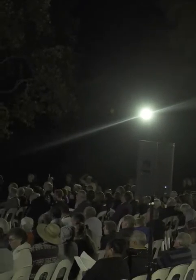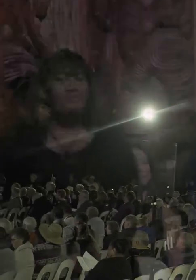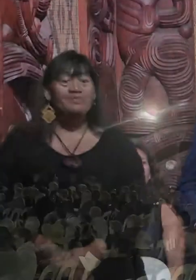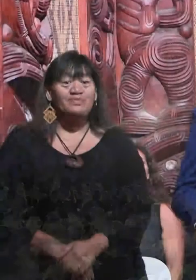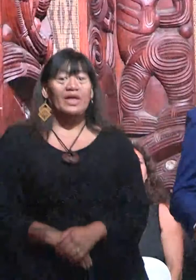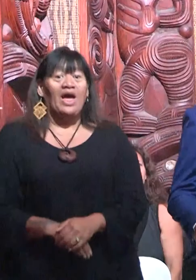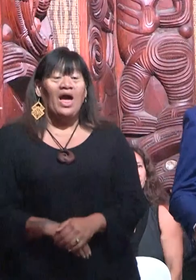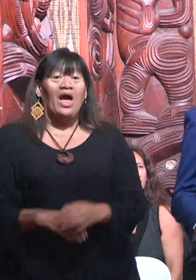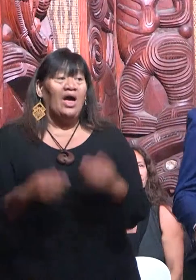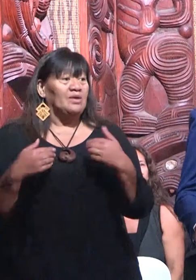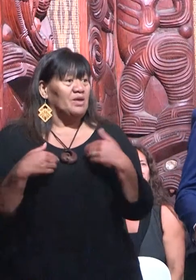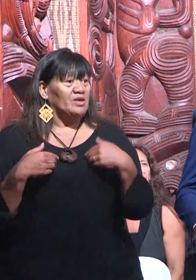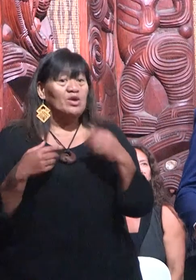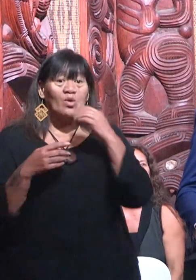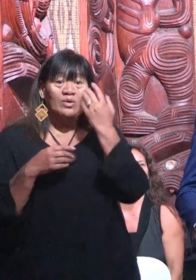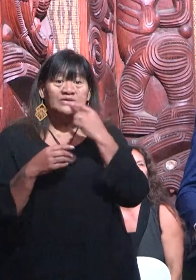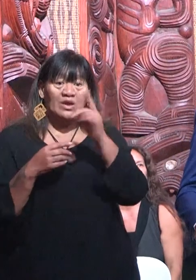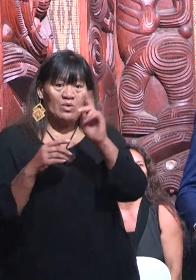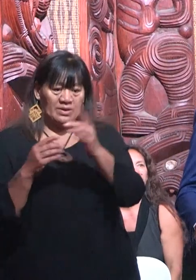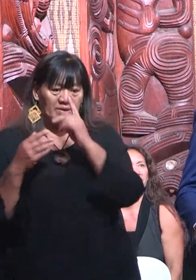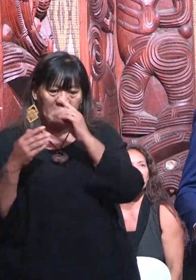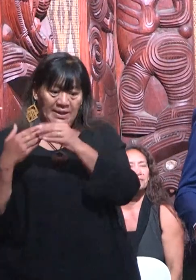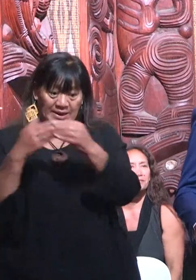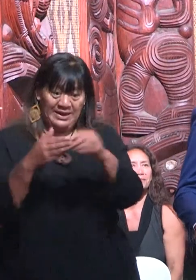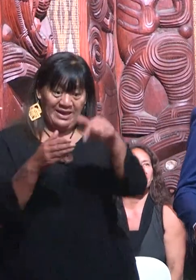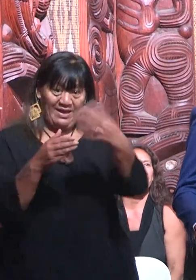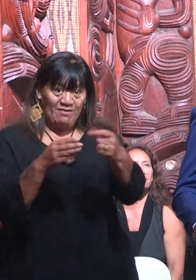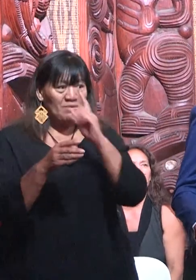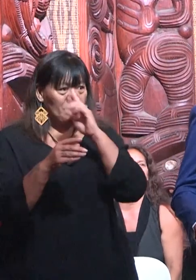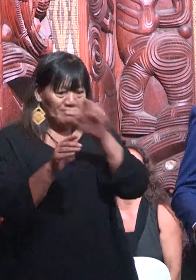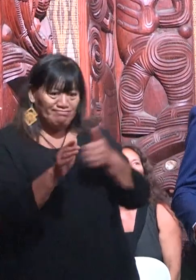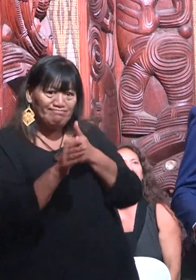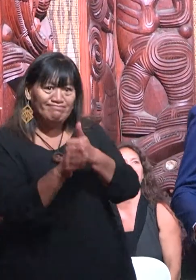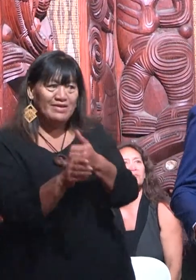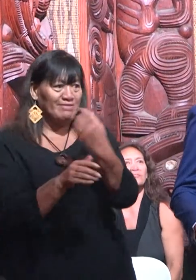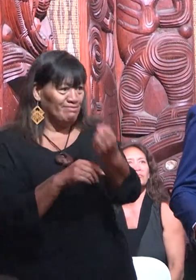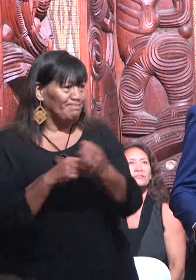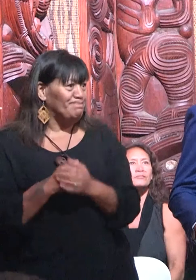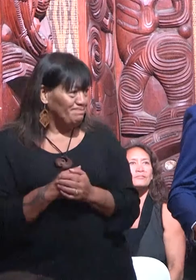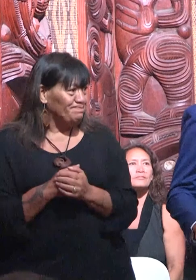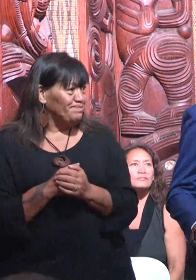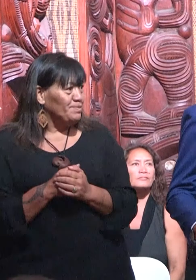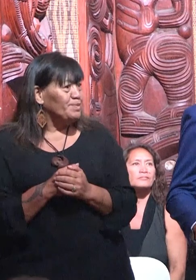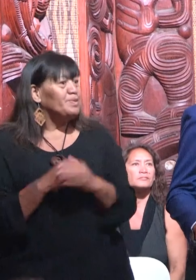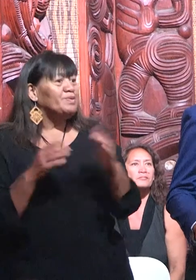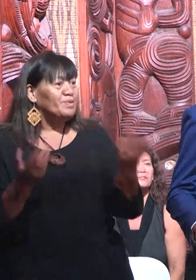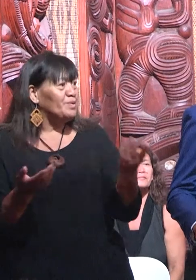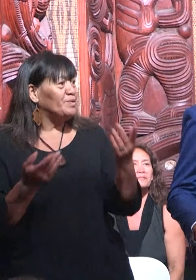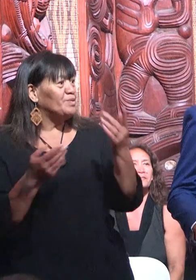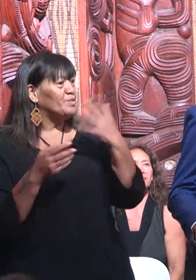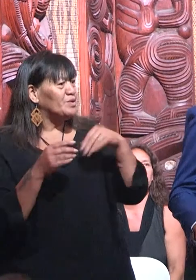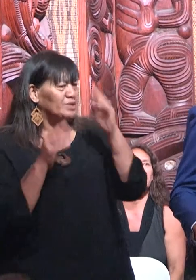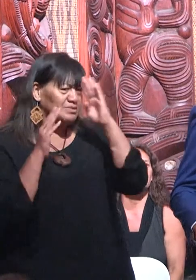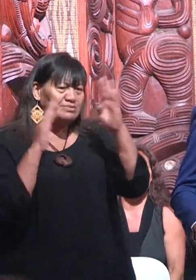Ko te kōrero e meana, ko te amorangi ki mua, ko te hāpai o ki muri. E ngā kai hakahono atu ki te